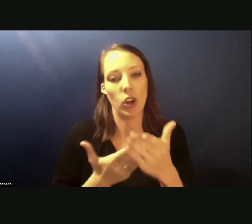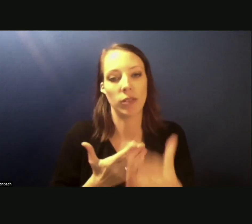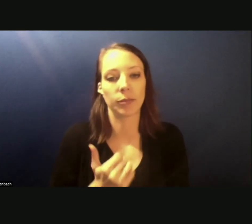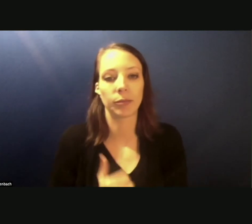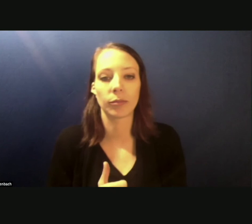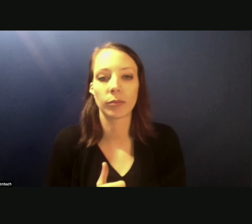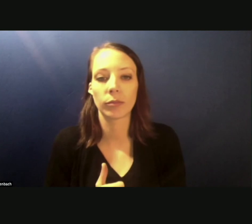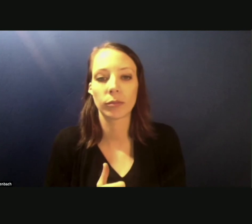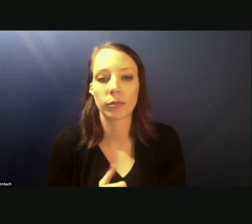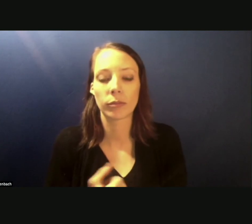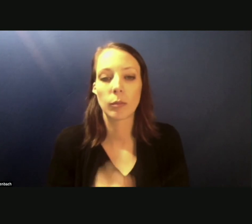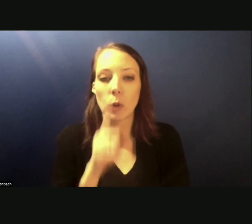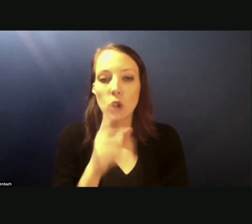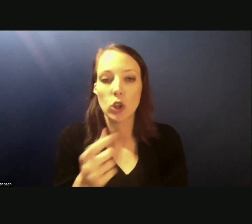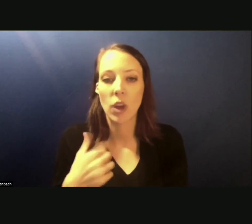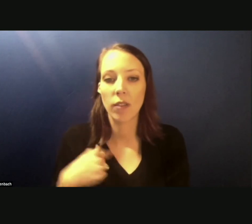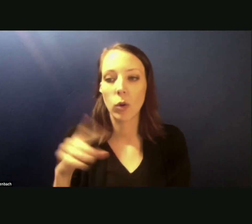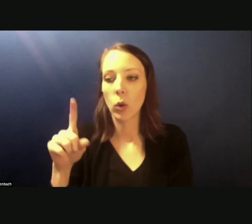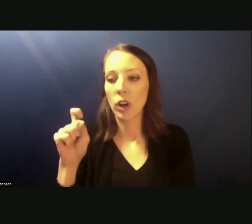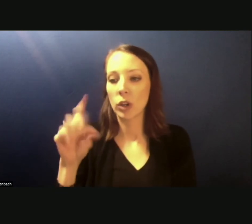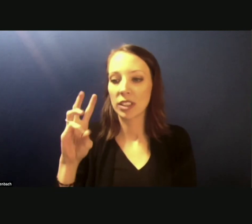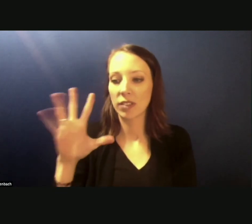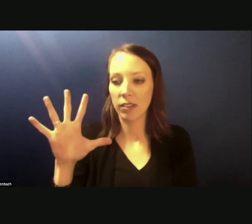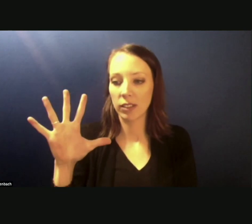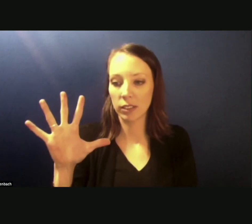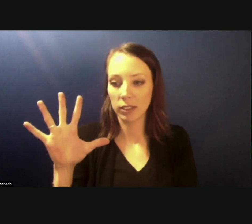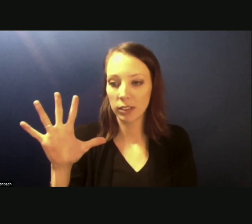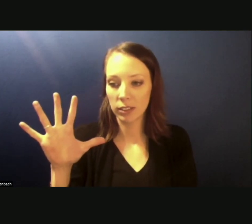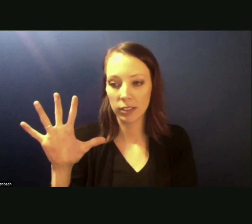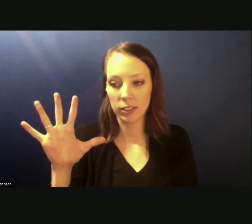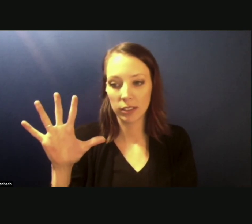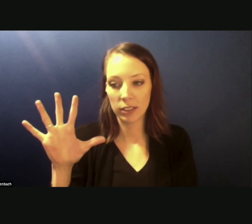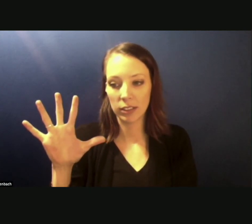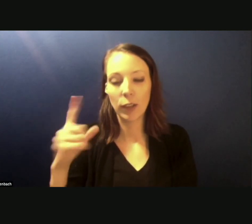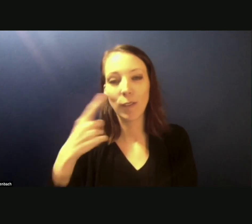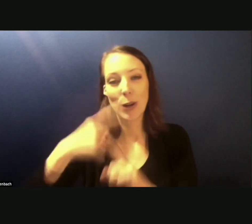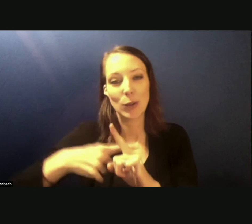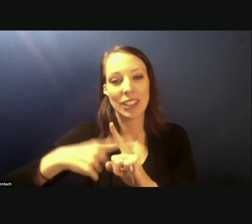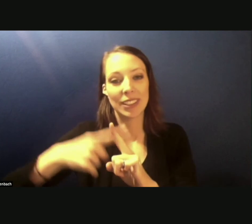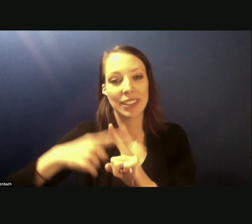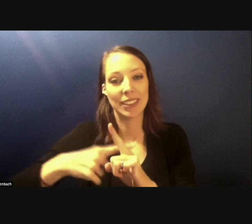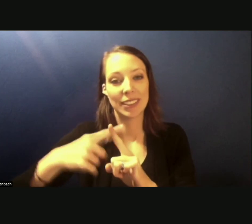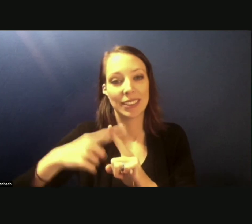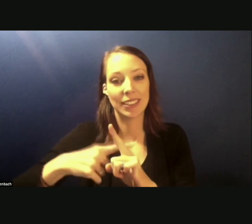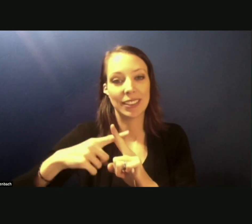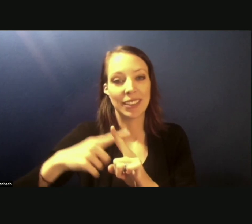and make sure that you have 165 degrees